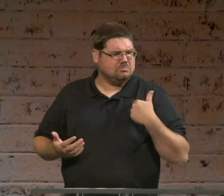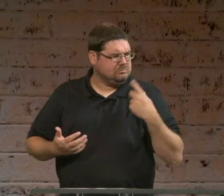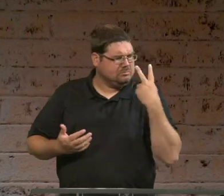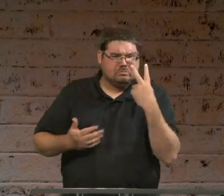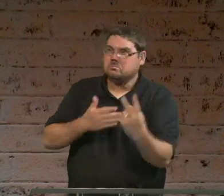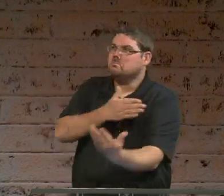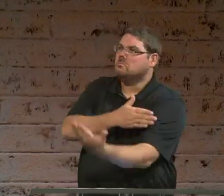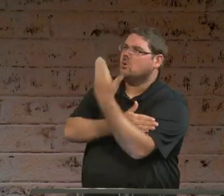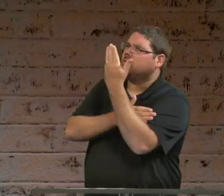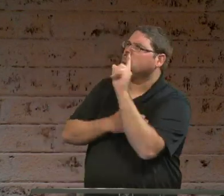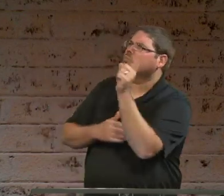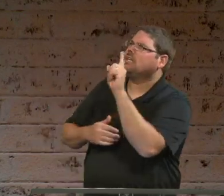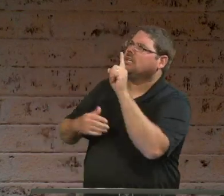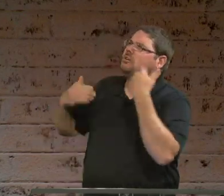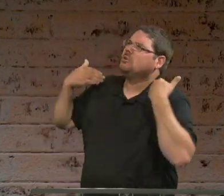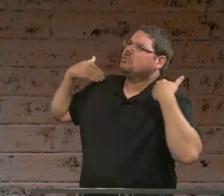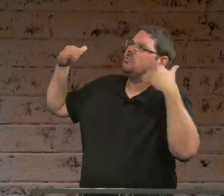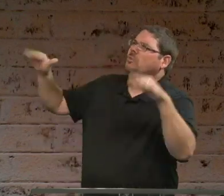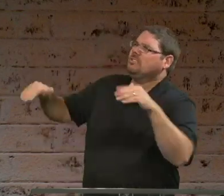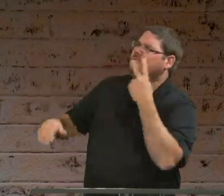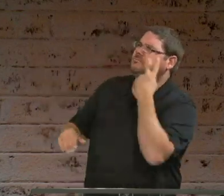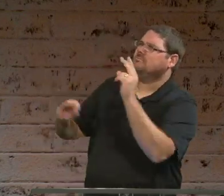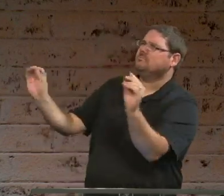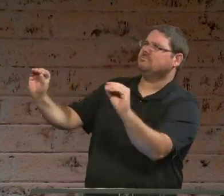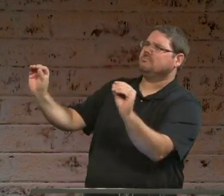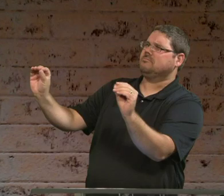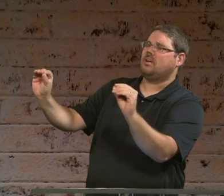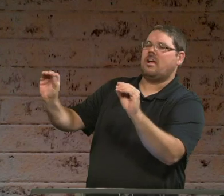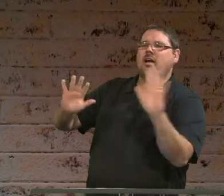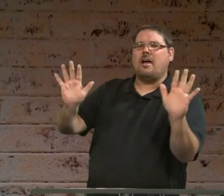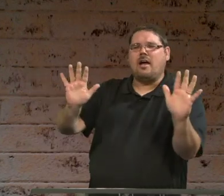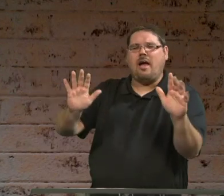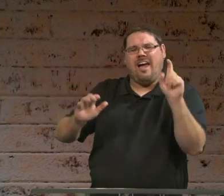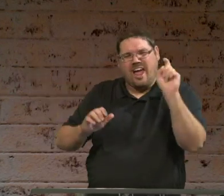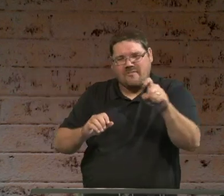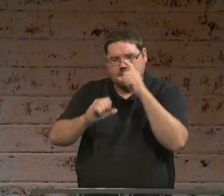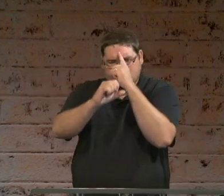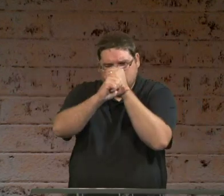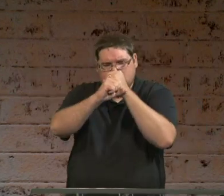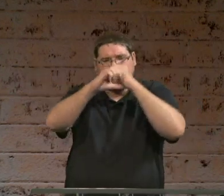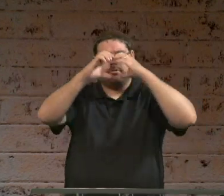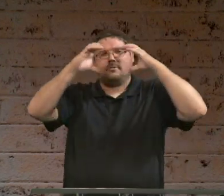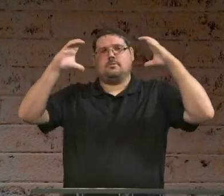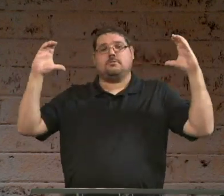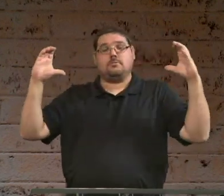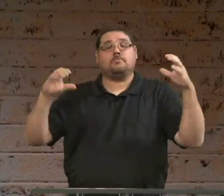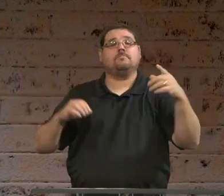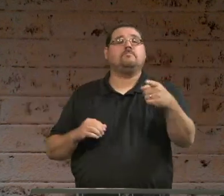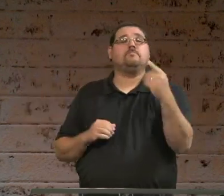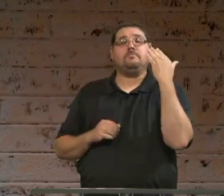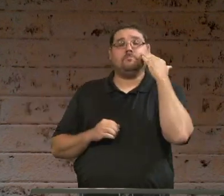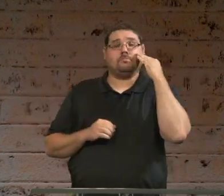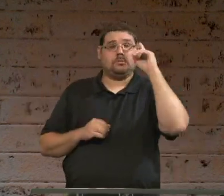morning, what would that be like? I don't see any wings of the morning. Where would that be? Now, if you